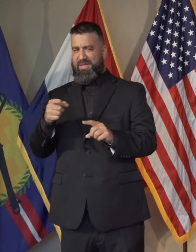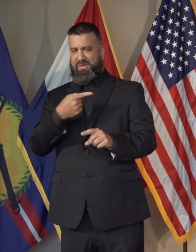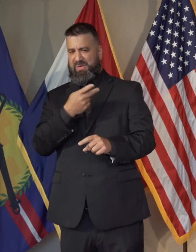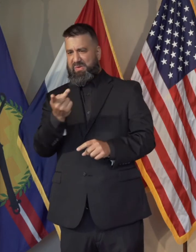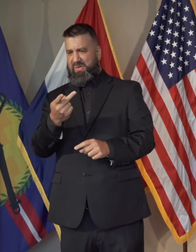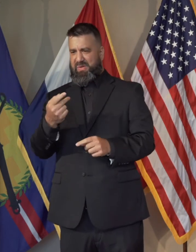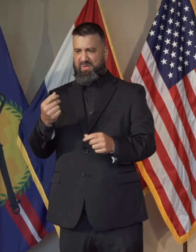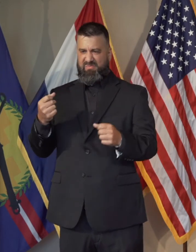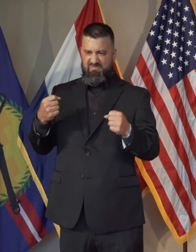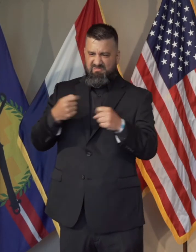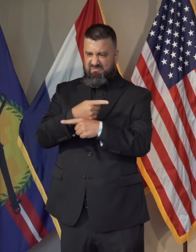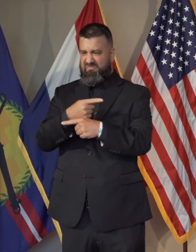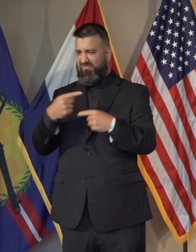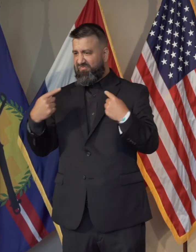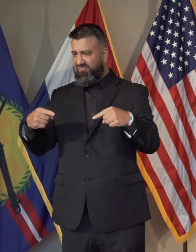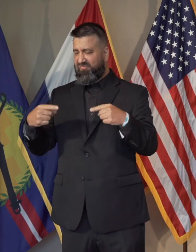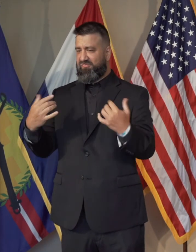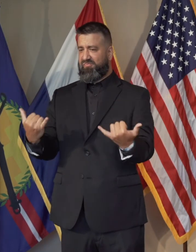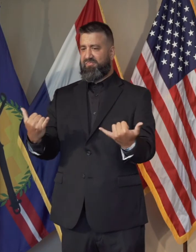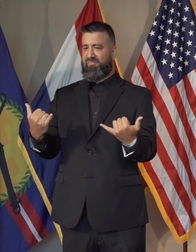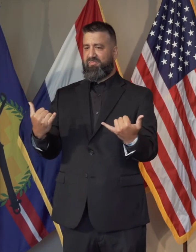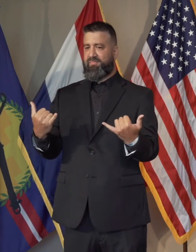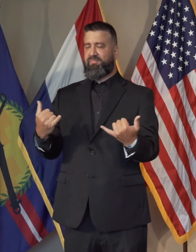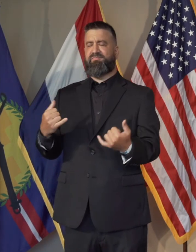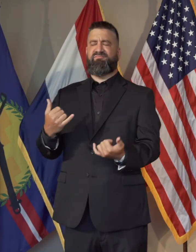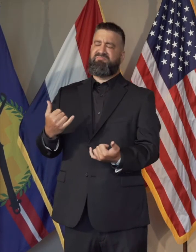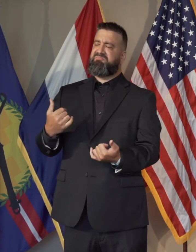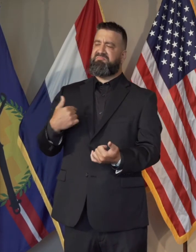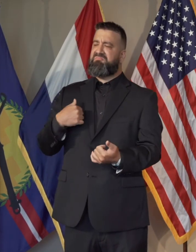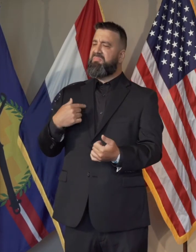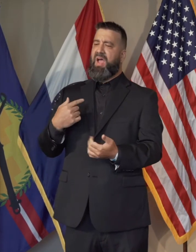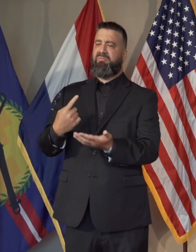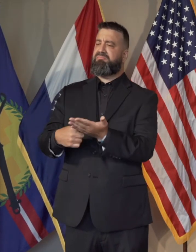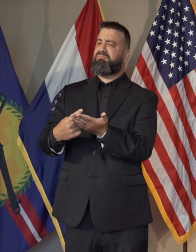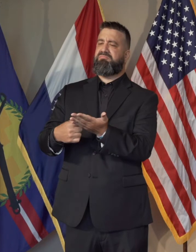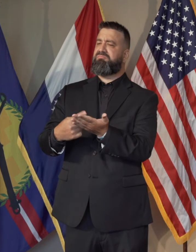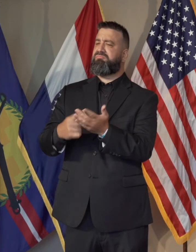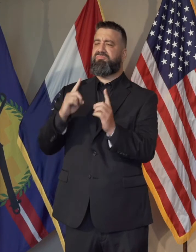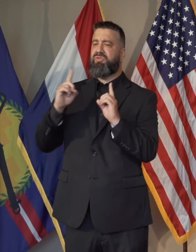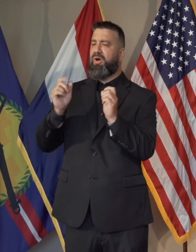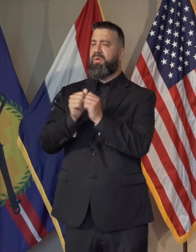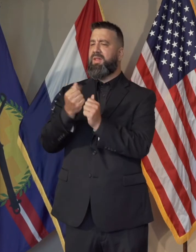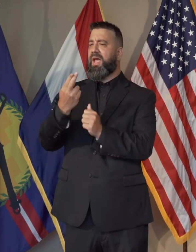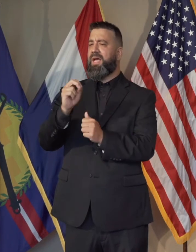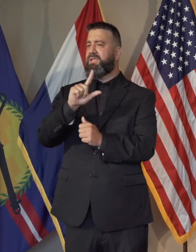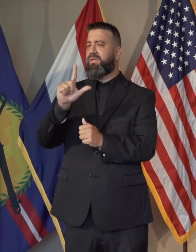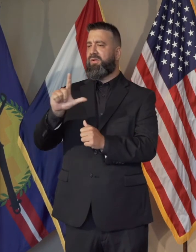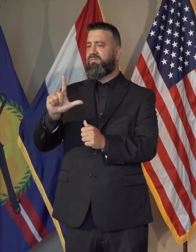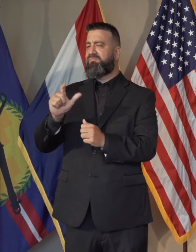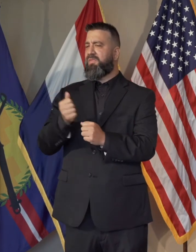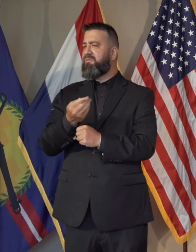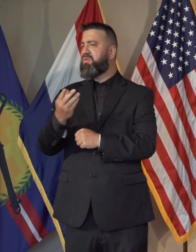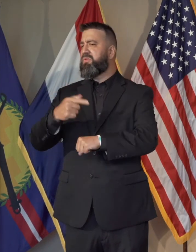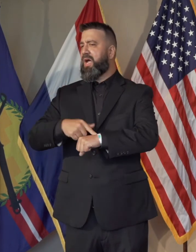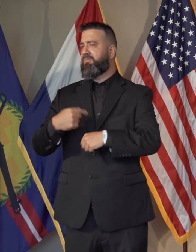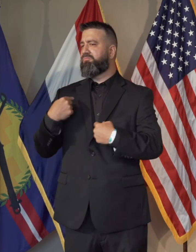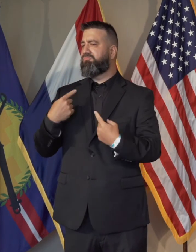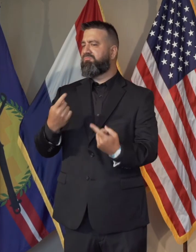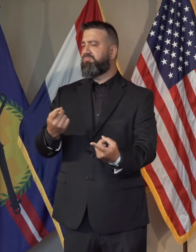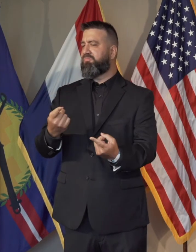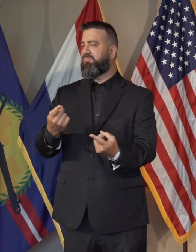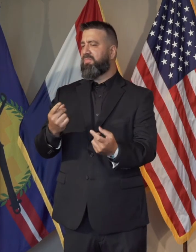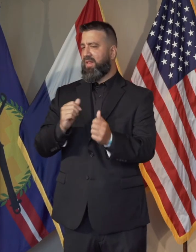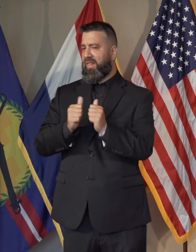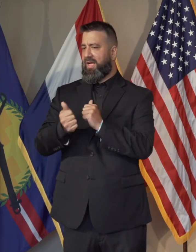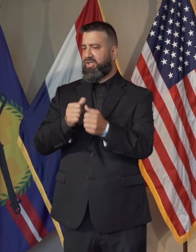two. Is that accurate? You know, I've talked to Hazel a couple of times since the election, and I'm really not going to get